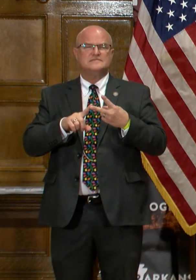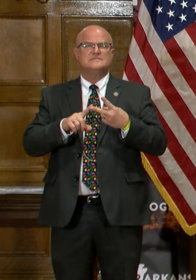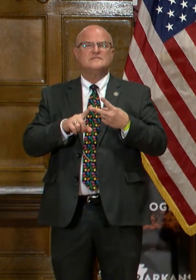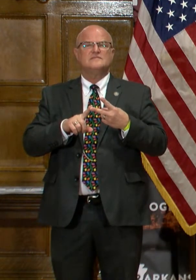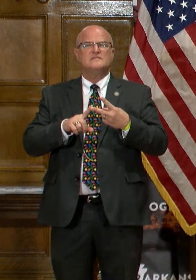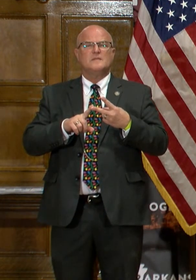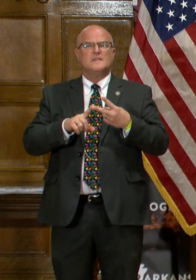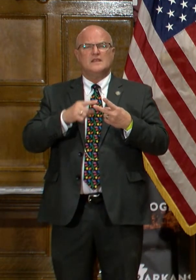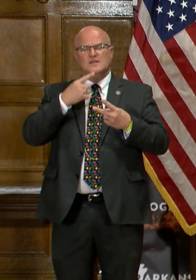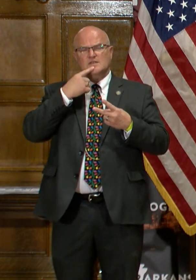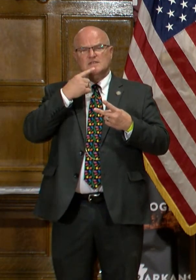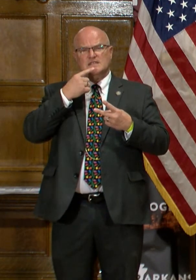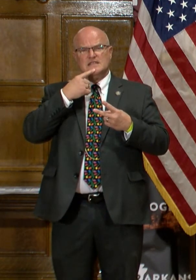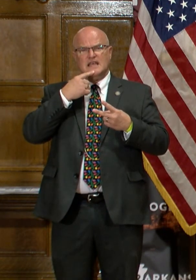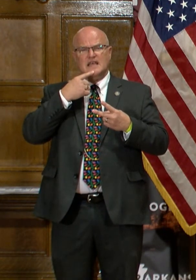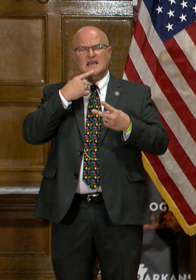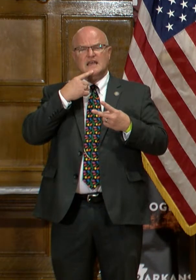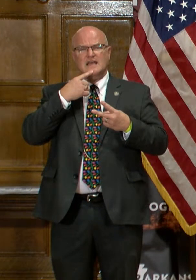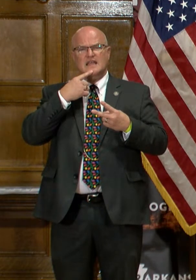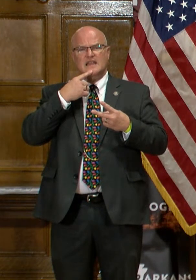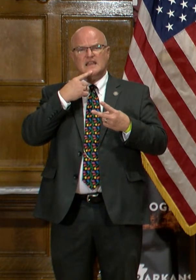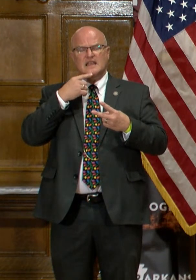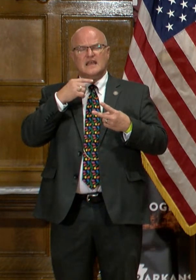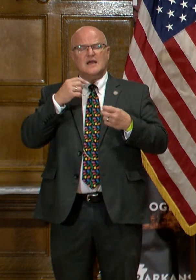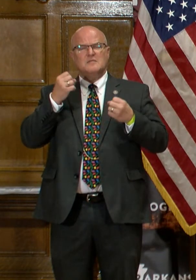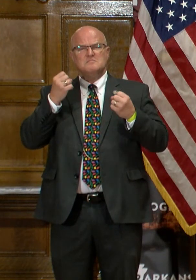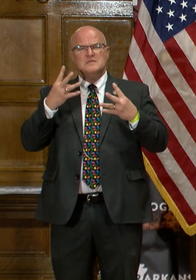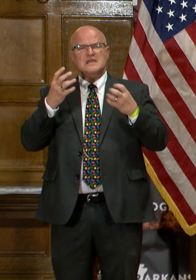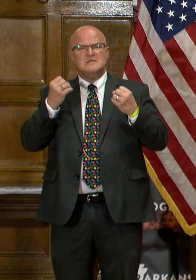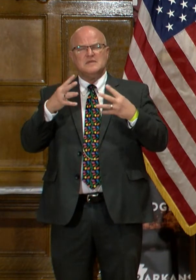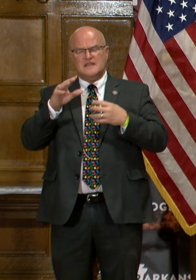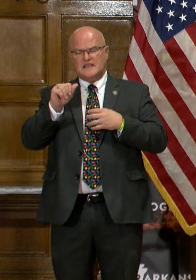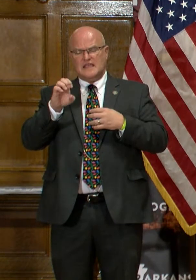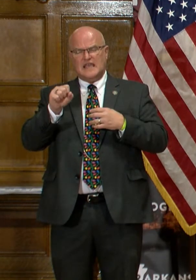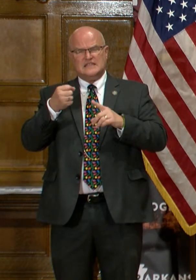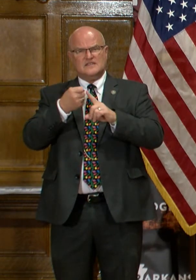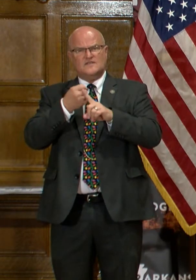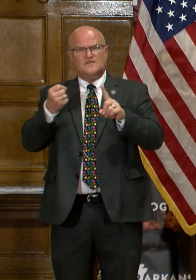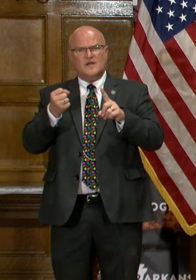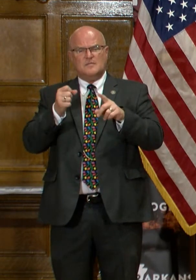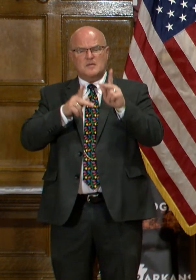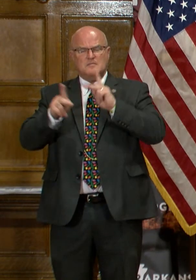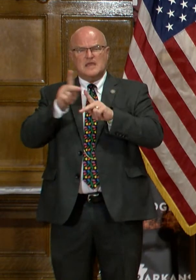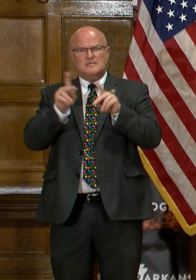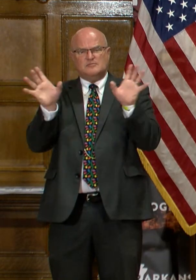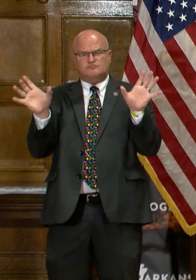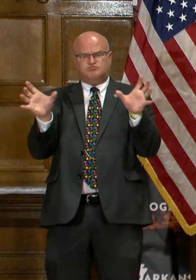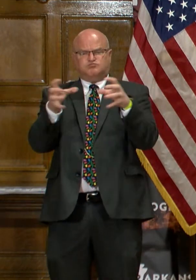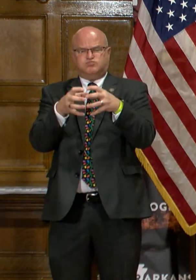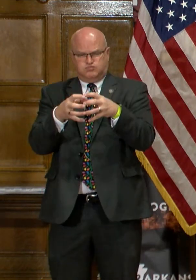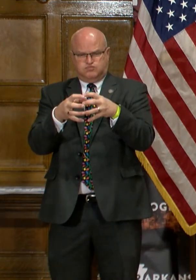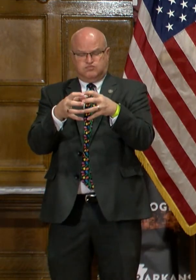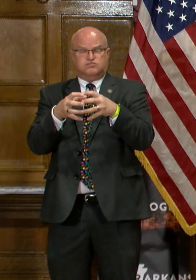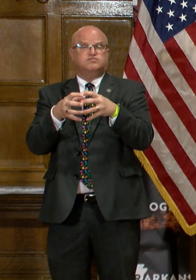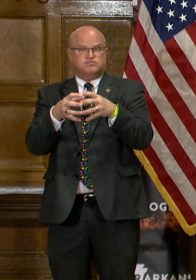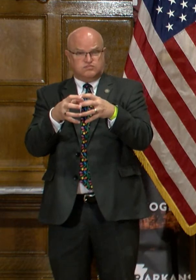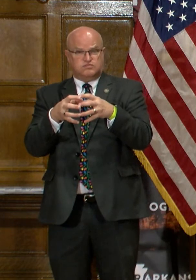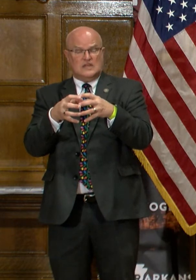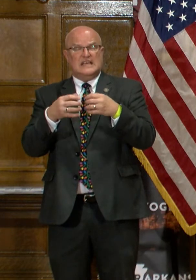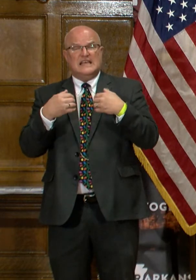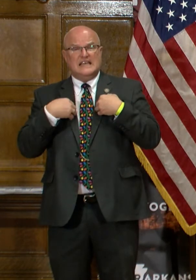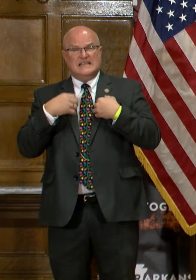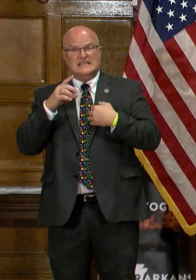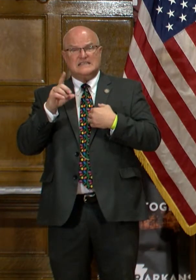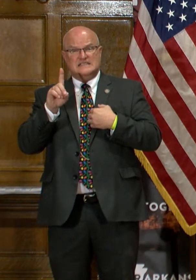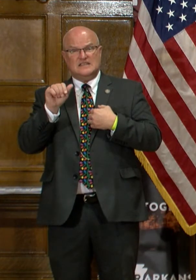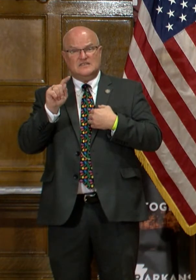lines, you said that the vast majority of cases are coming from social gatherings. Is there specific health department data regarding the frequency of